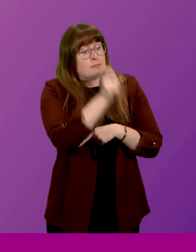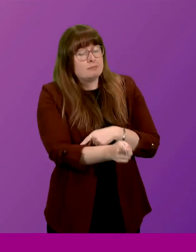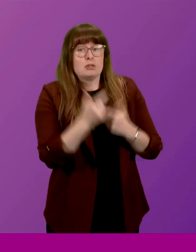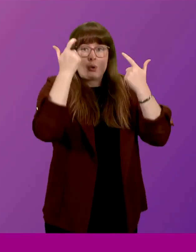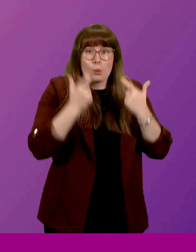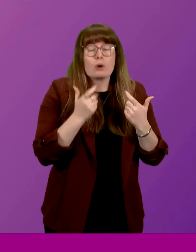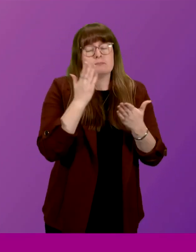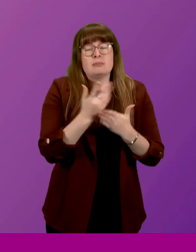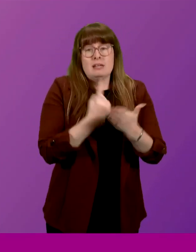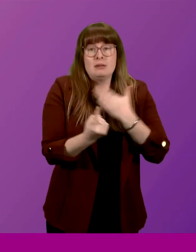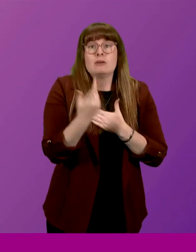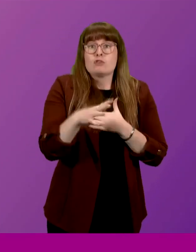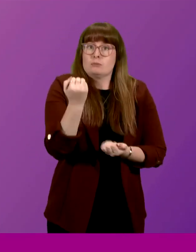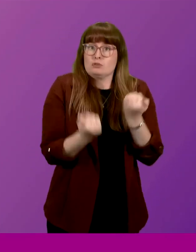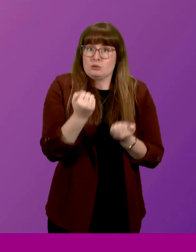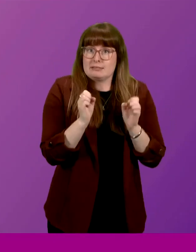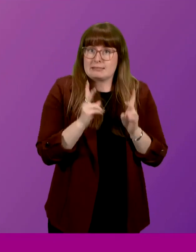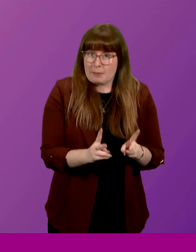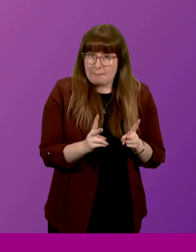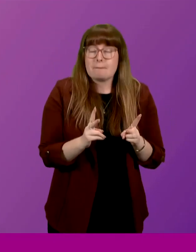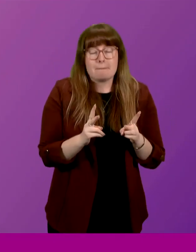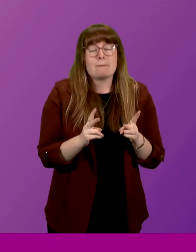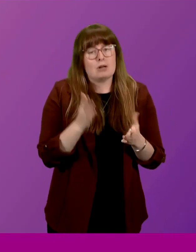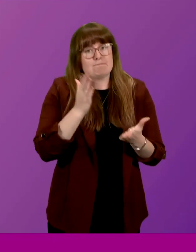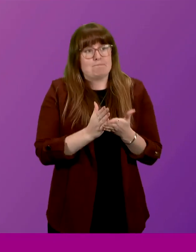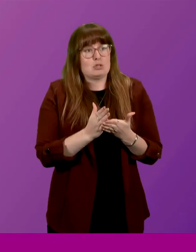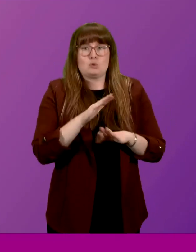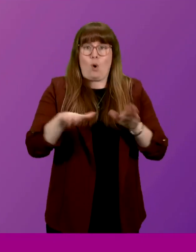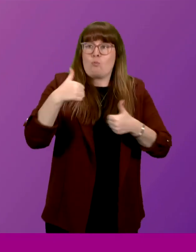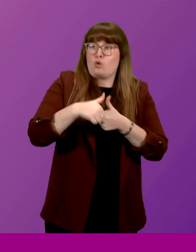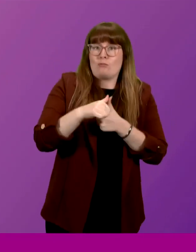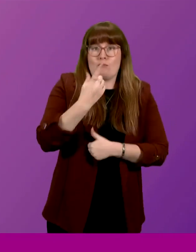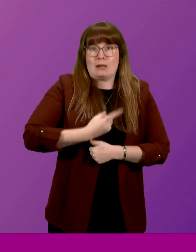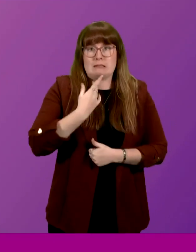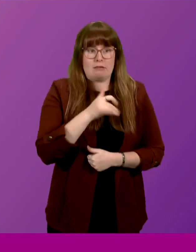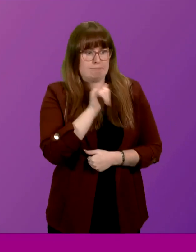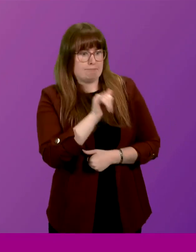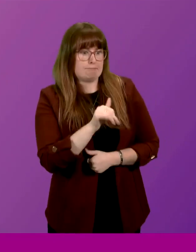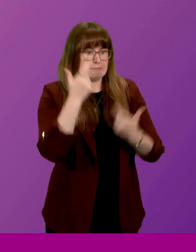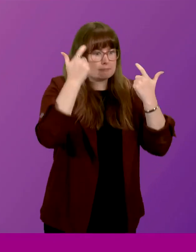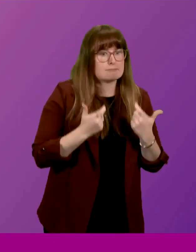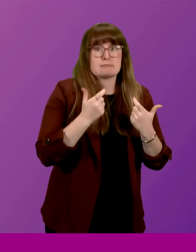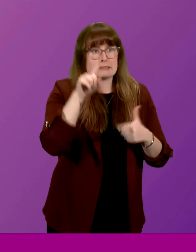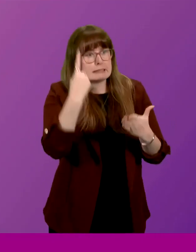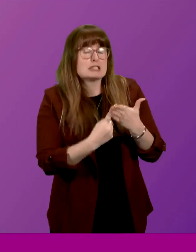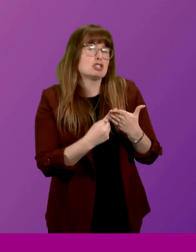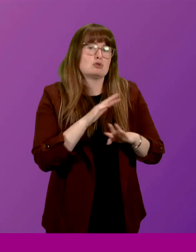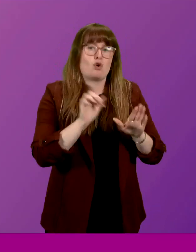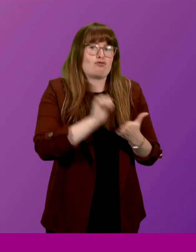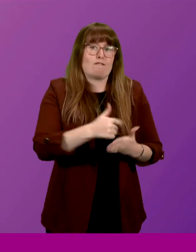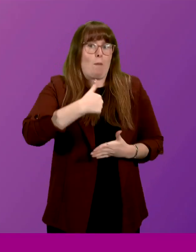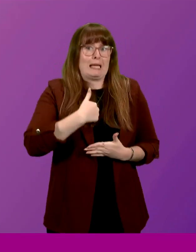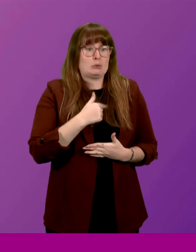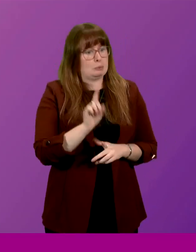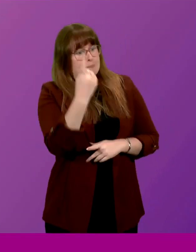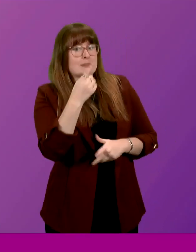forward independently by the judiciary, and it would be inappropriate for me to question sentences that are set out. And, of course,